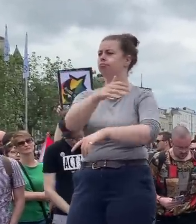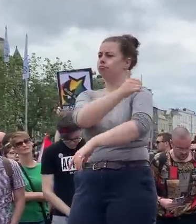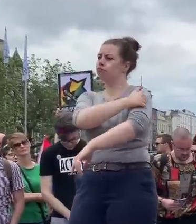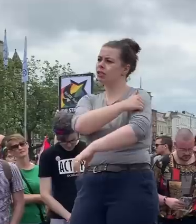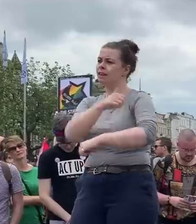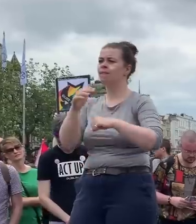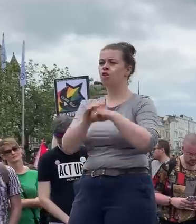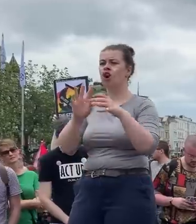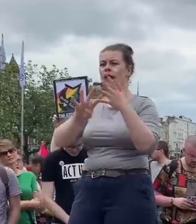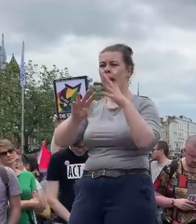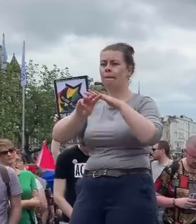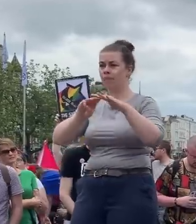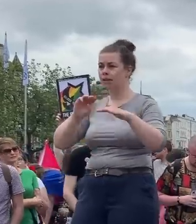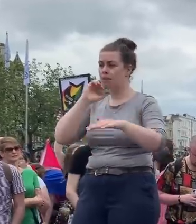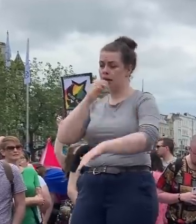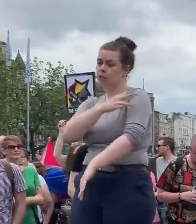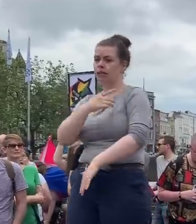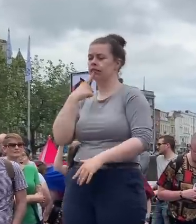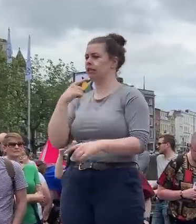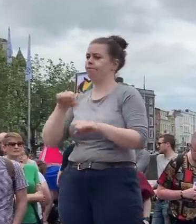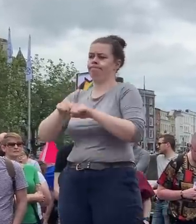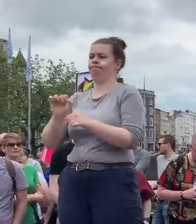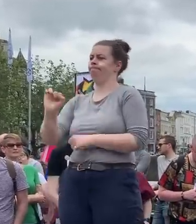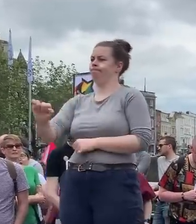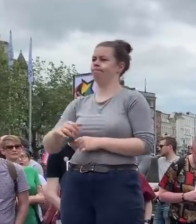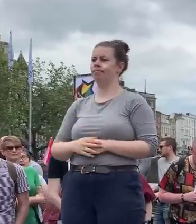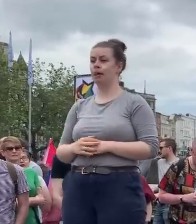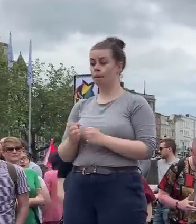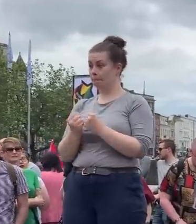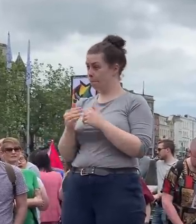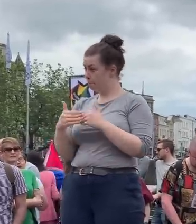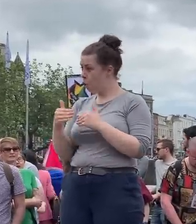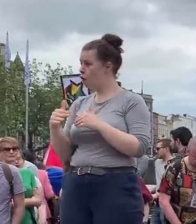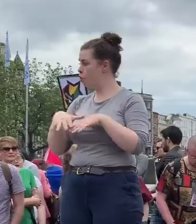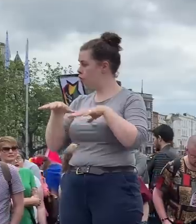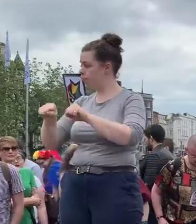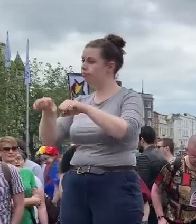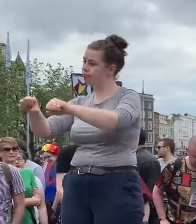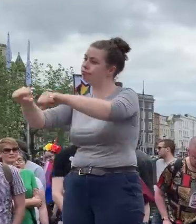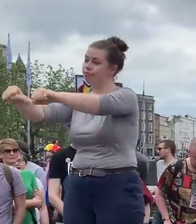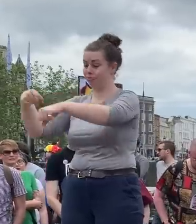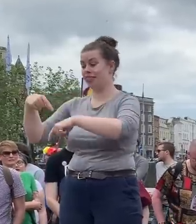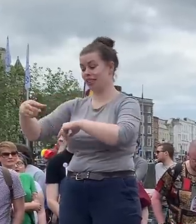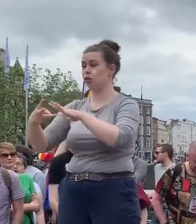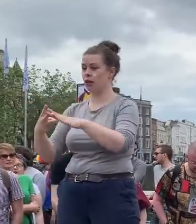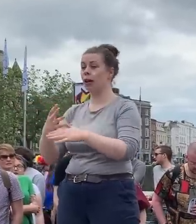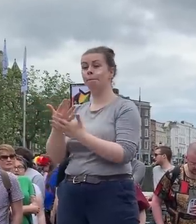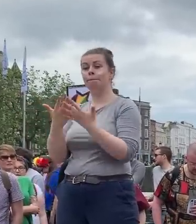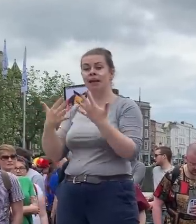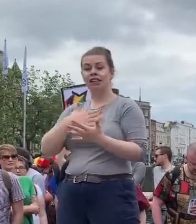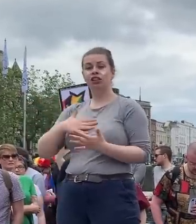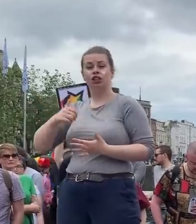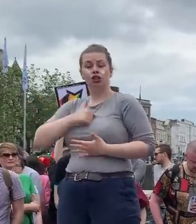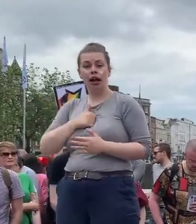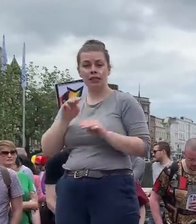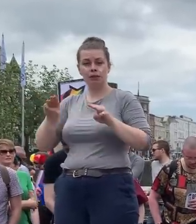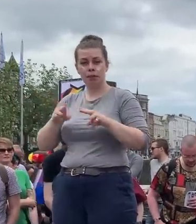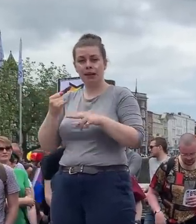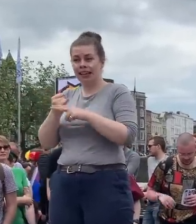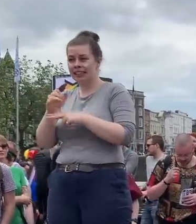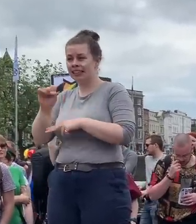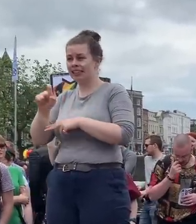being prosecuted by the Gardaí. More sex workers are arrested this week in brothel raids. A lot of trans people go into the sex work